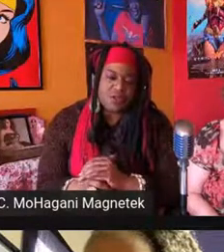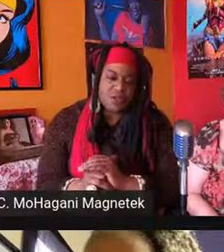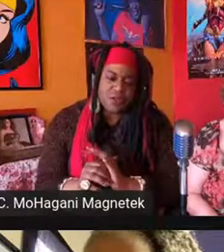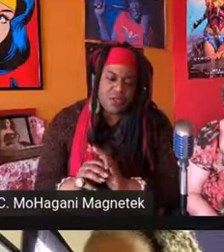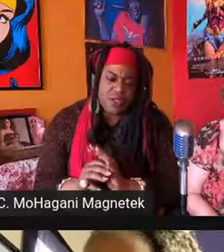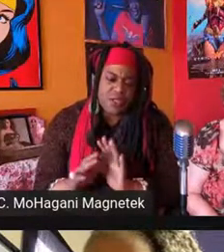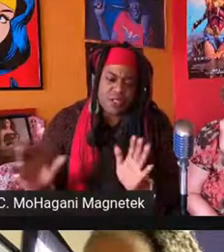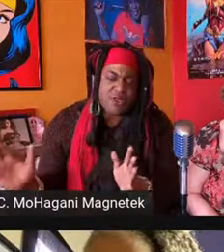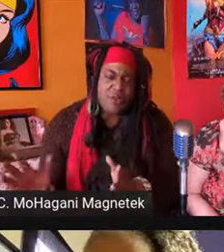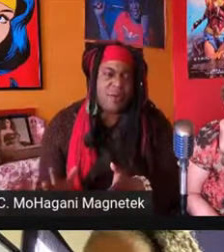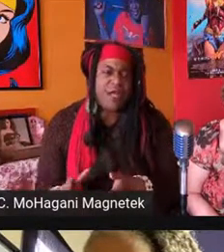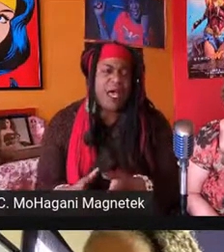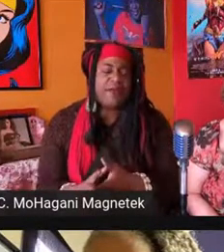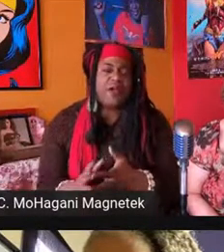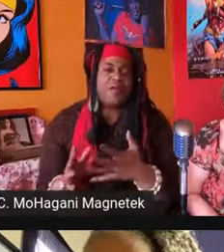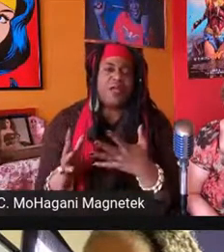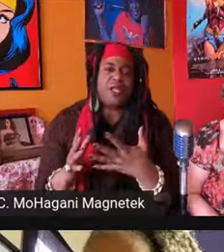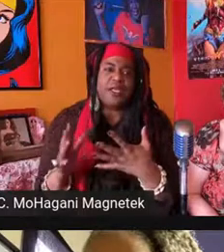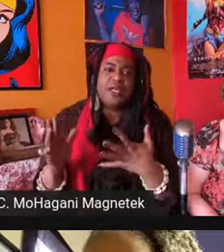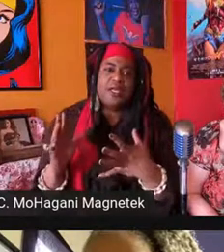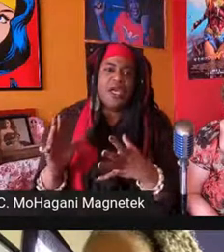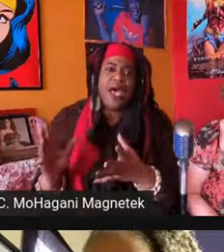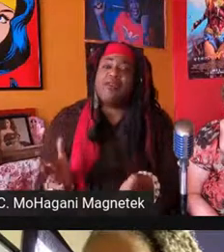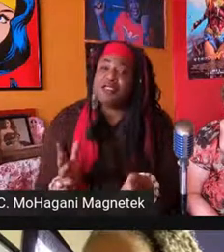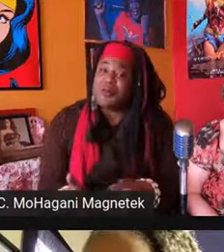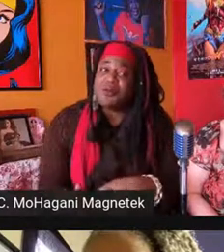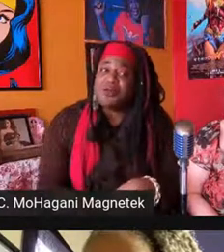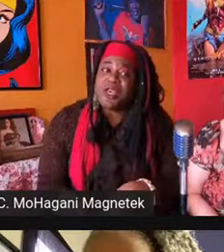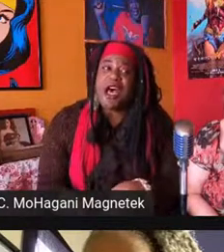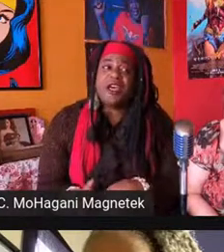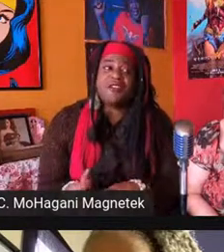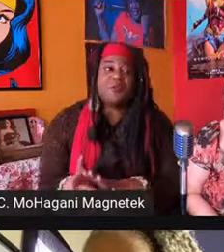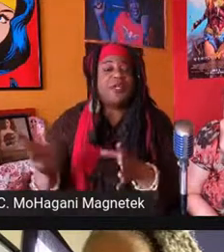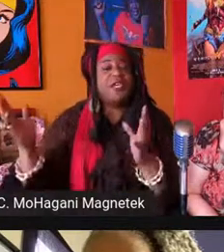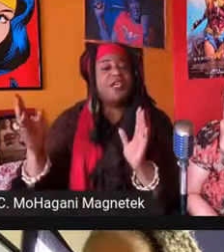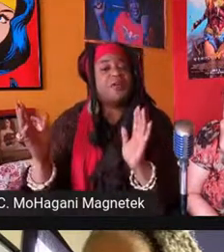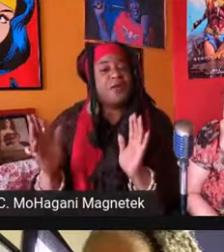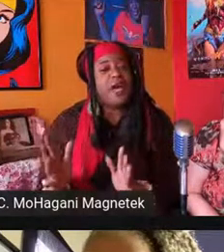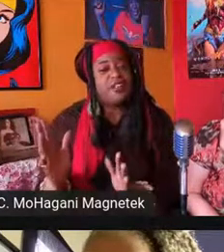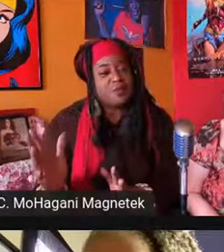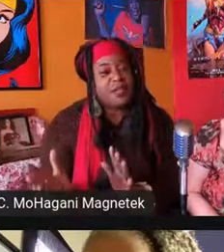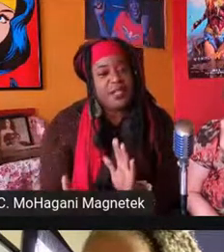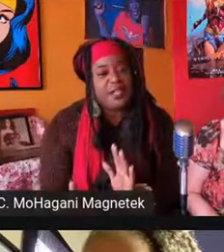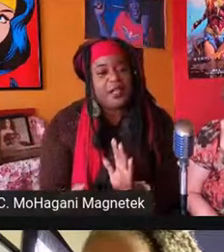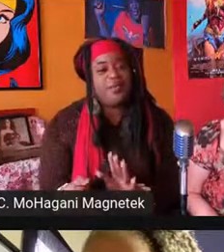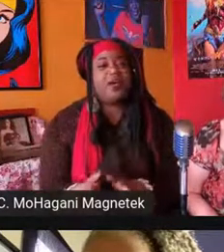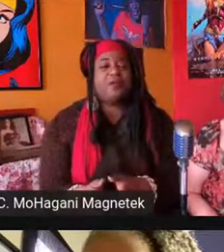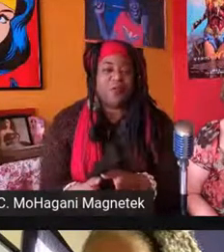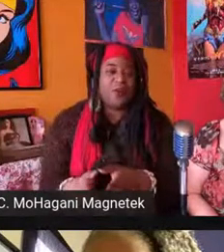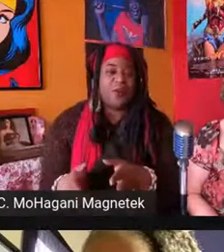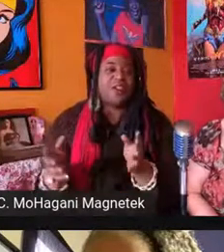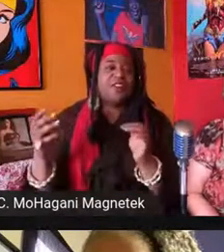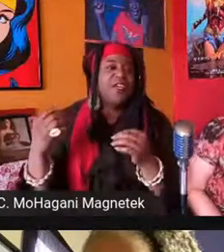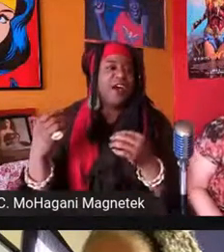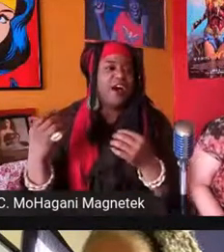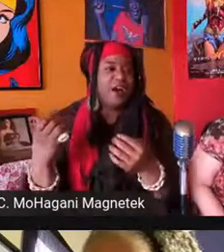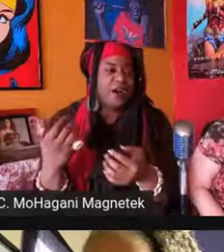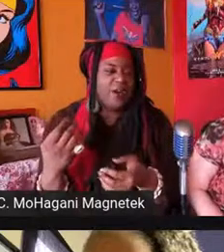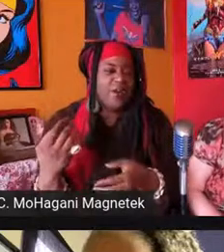just essential in my life. And I really have a difficult time speaking without speaking in